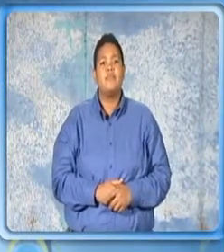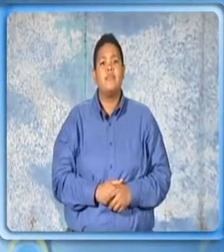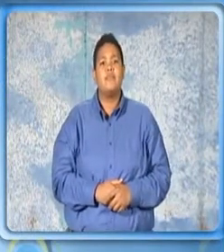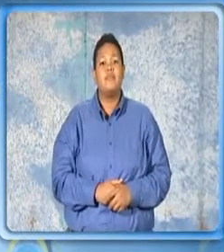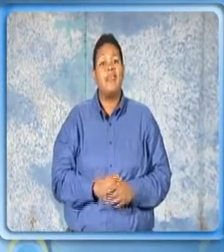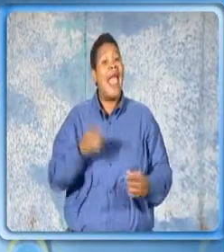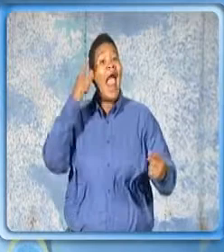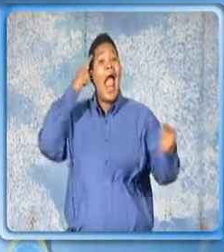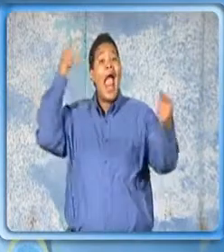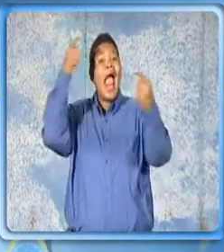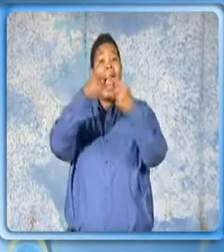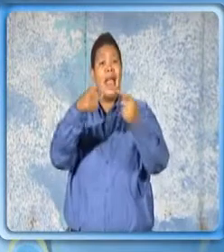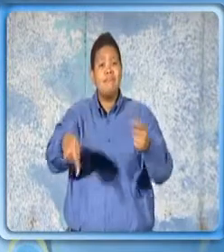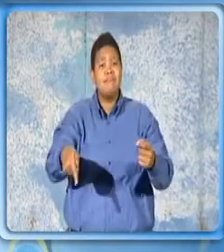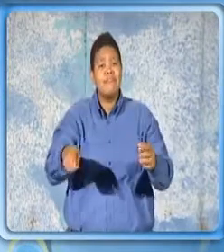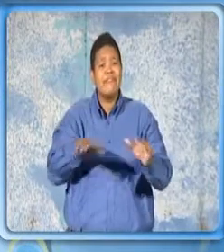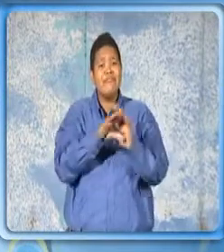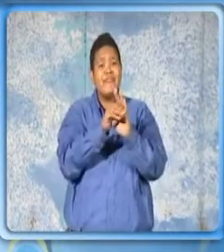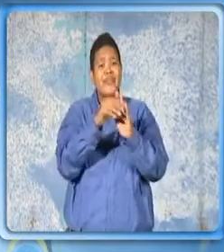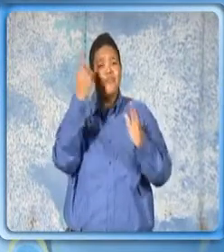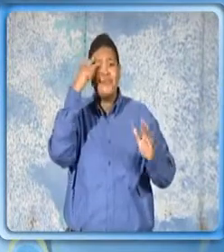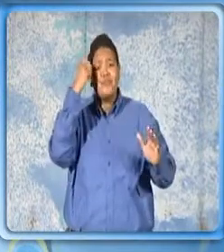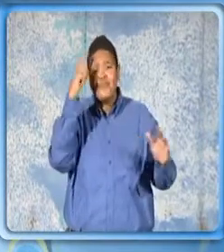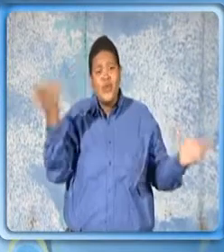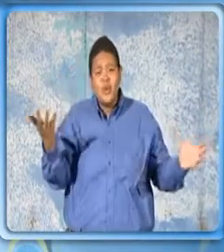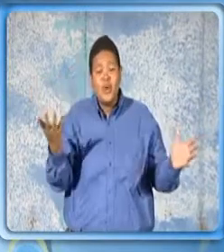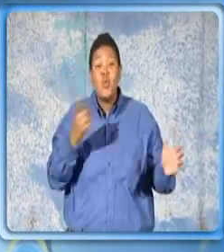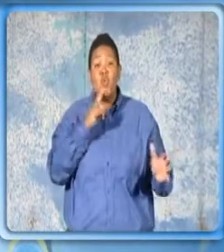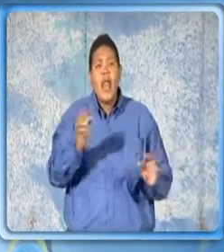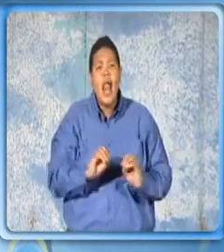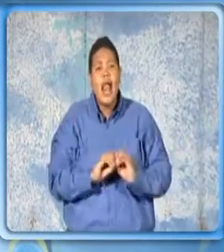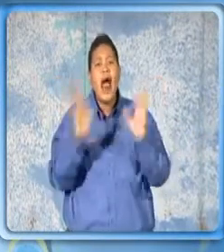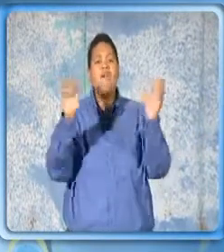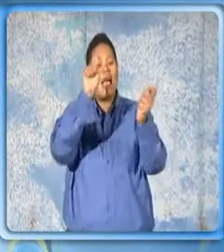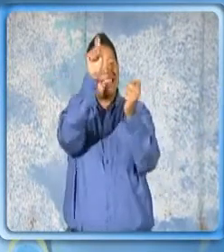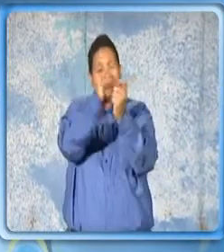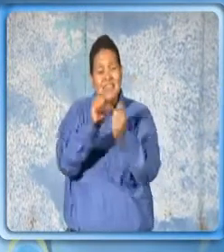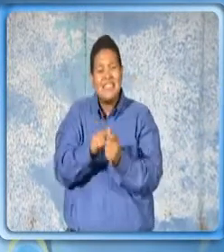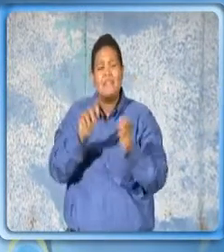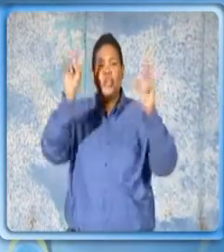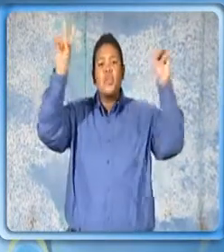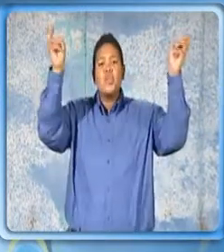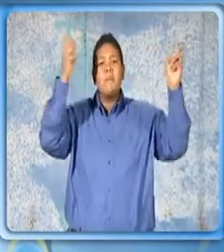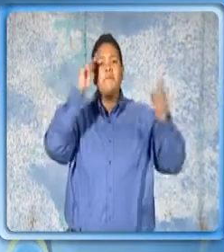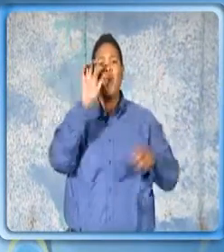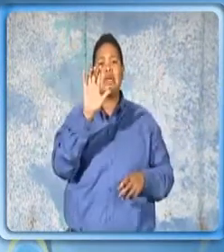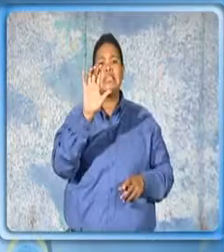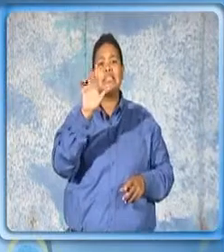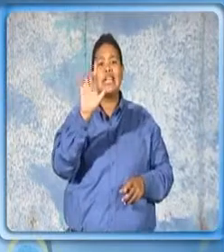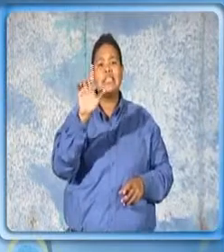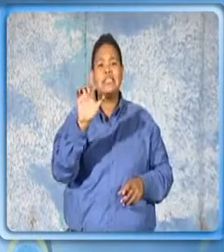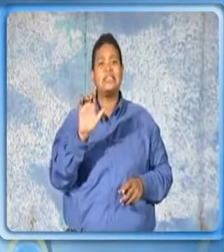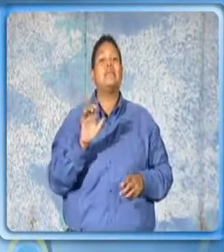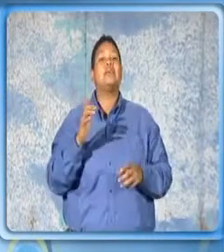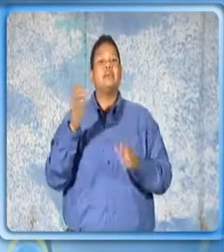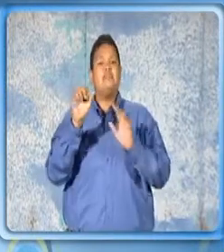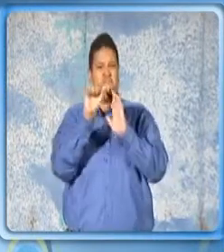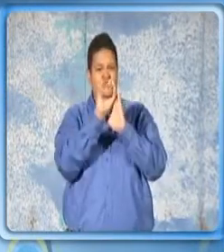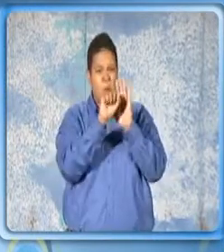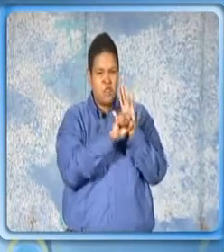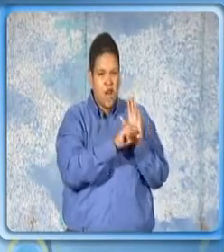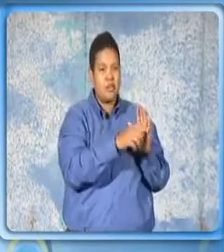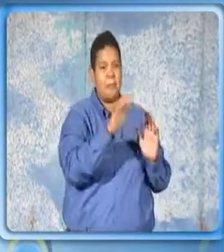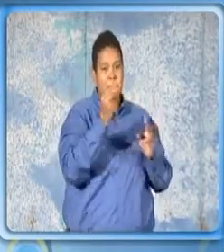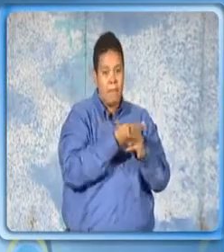The aim of each e-learning video lecture is to clarify a specific topic of the CSEC CSEC syllabus that